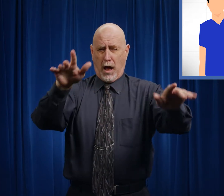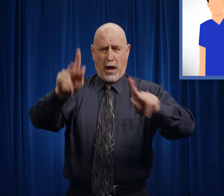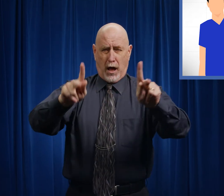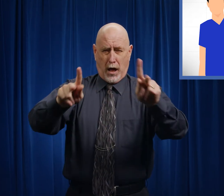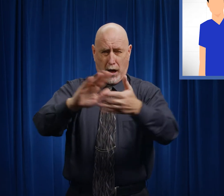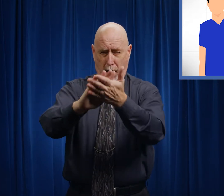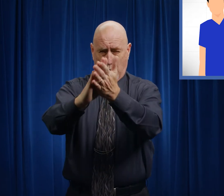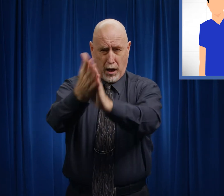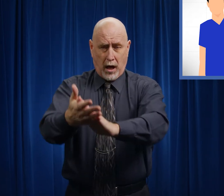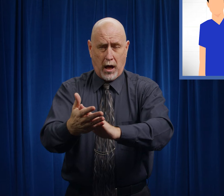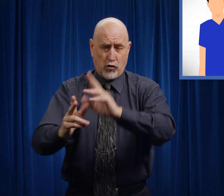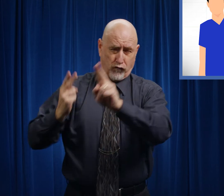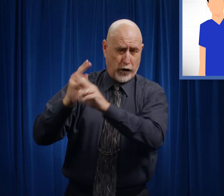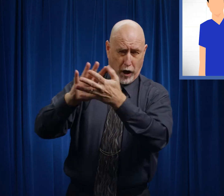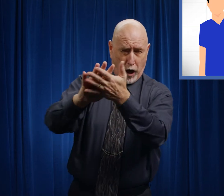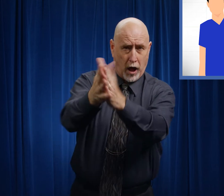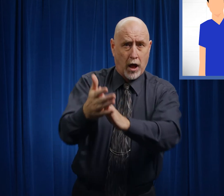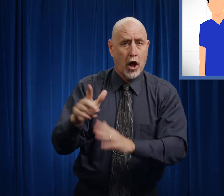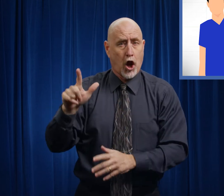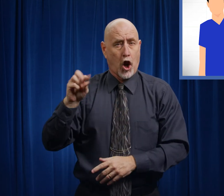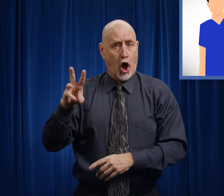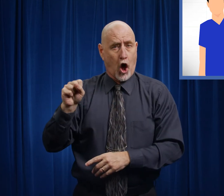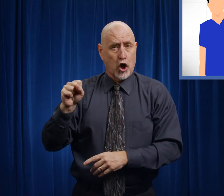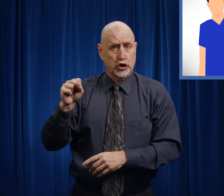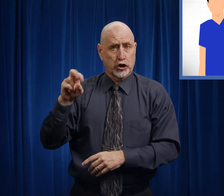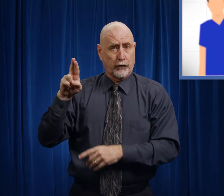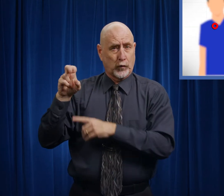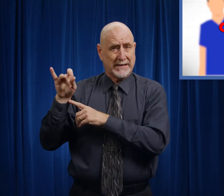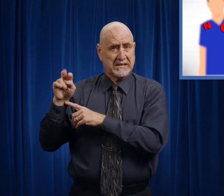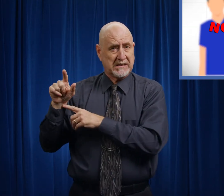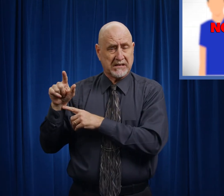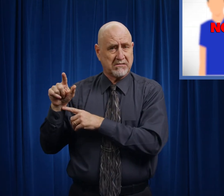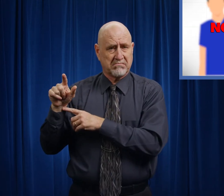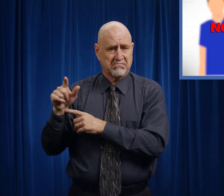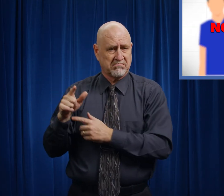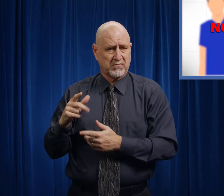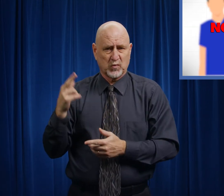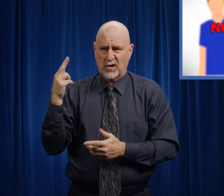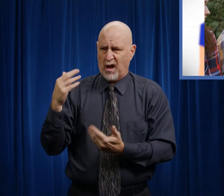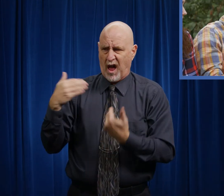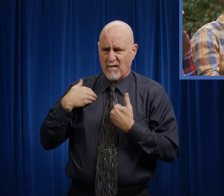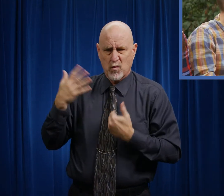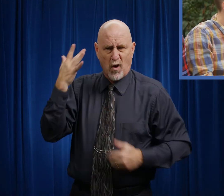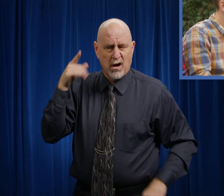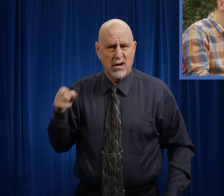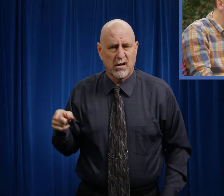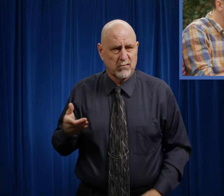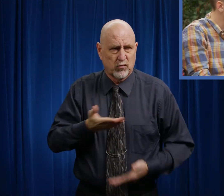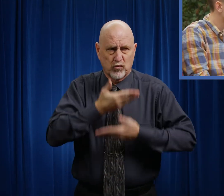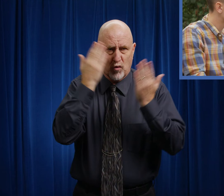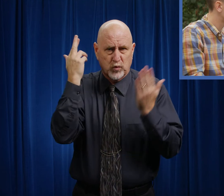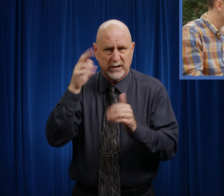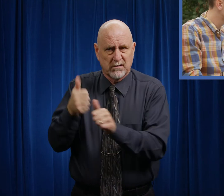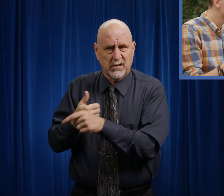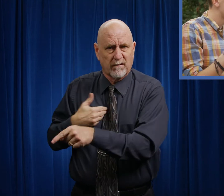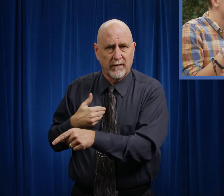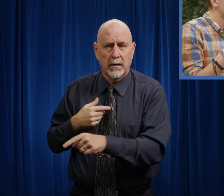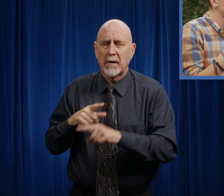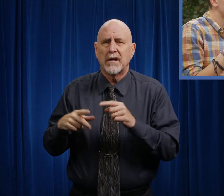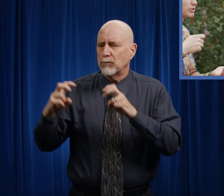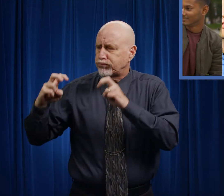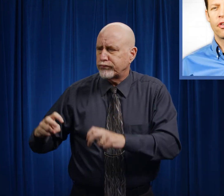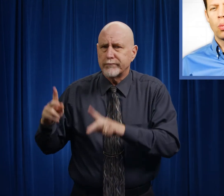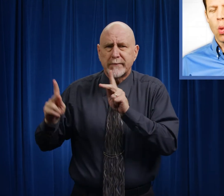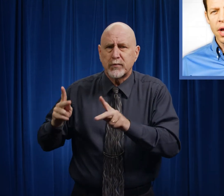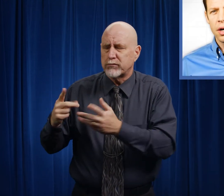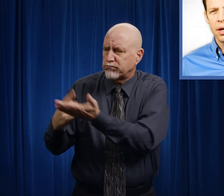years, reasoning and the laws of reasoning simply would have no explanation. And yet we reason together on a regular